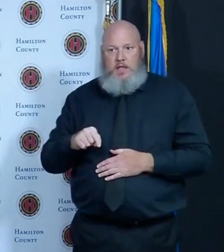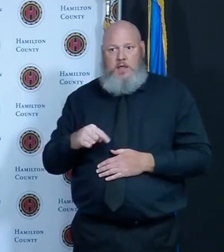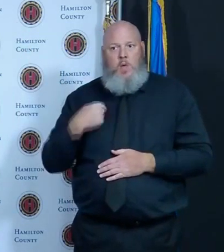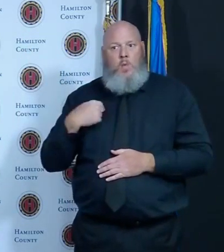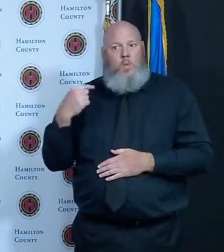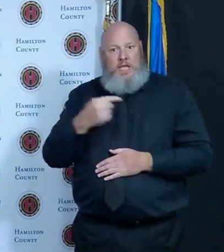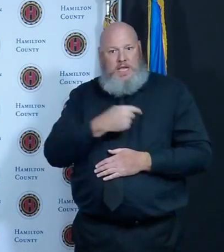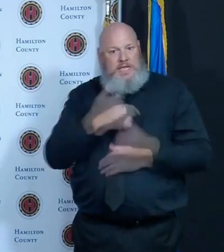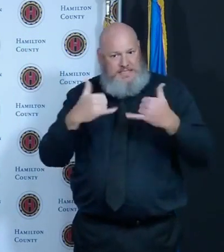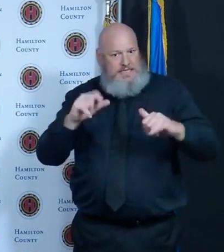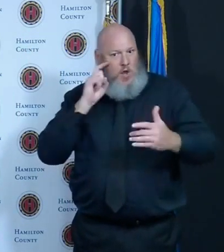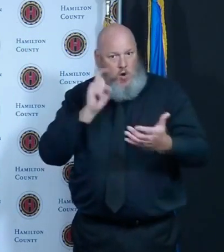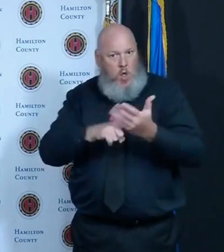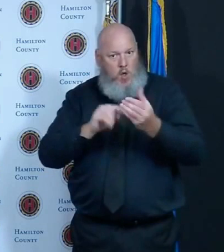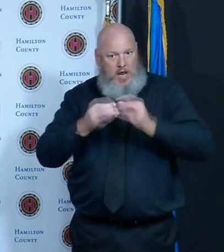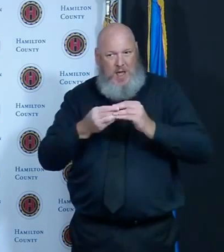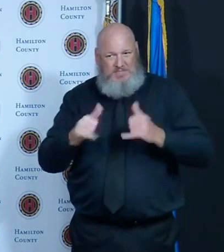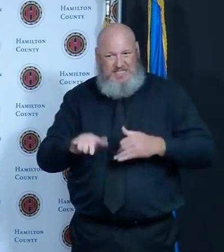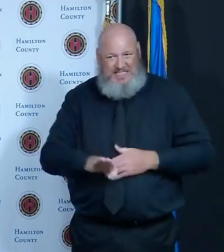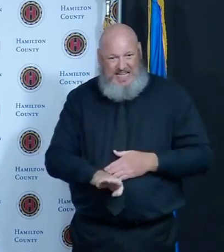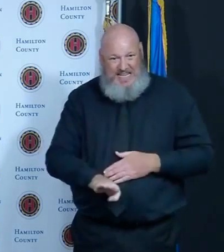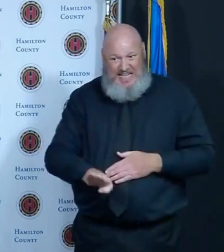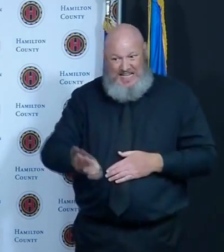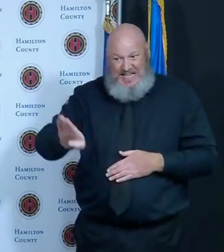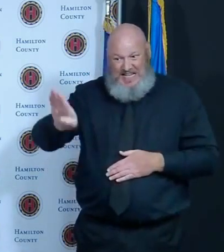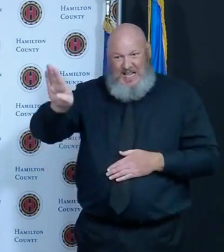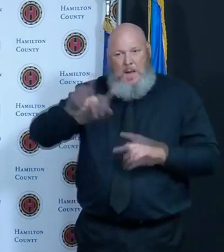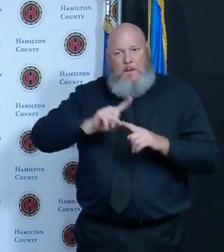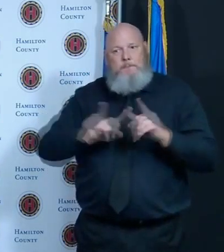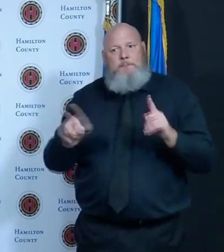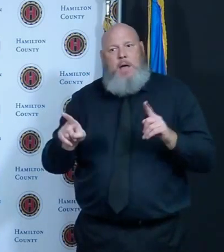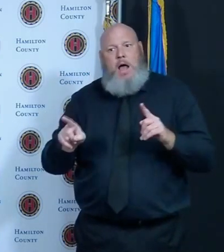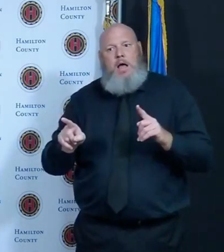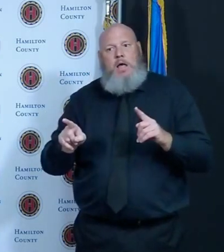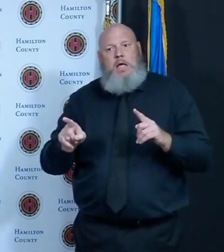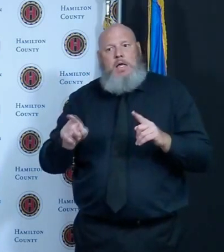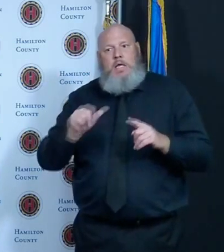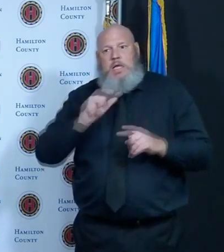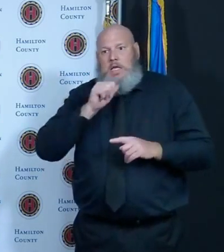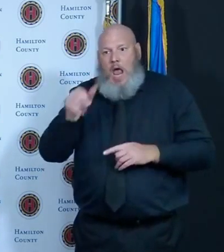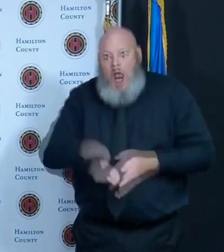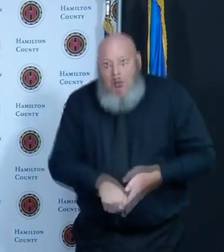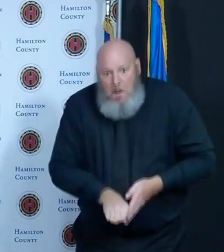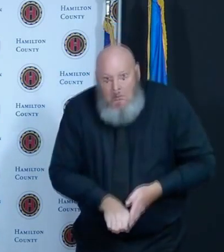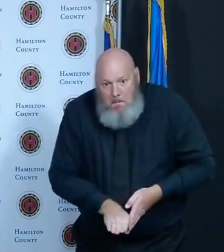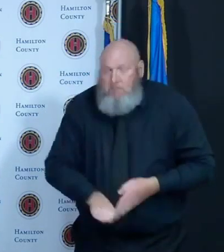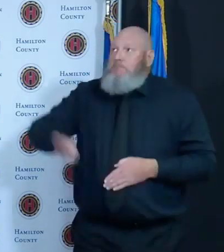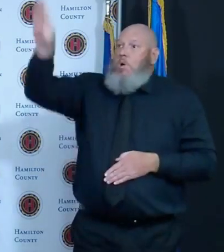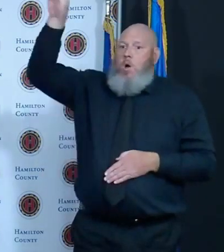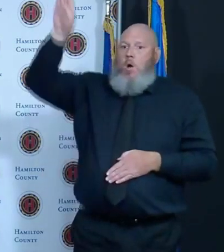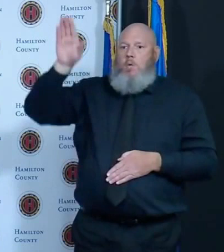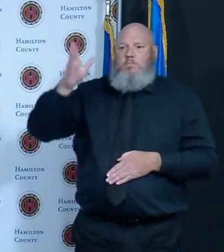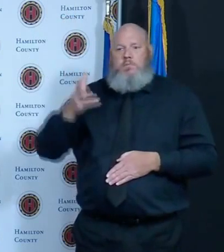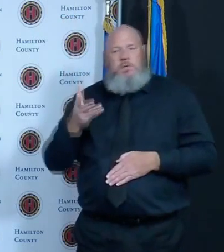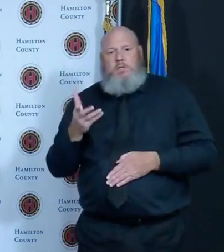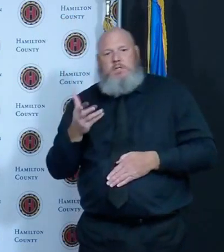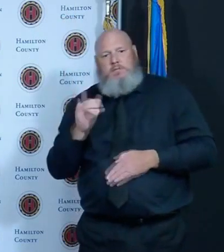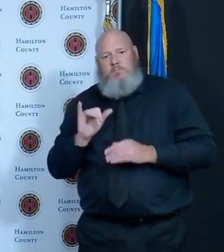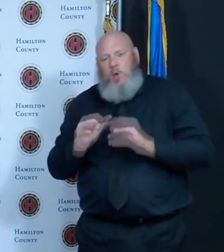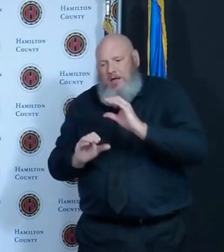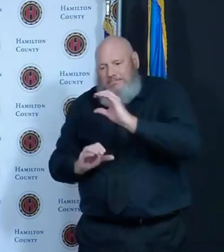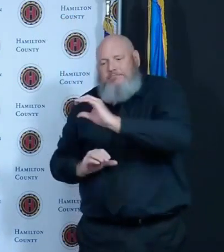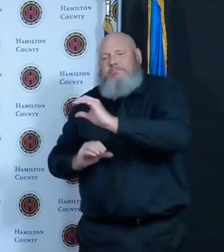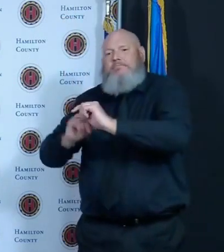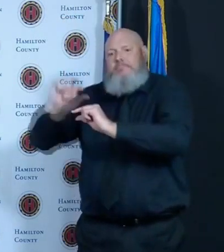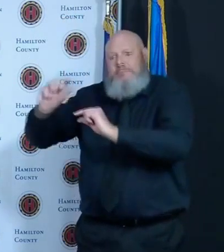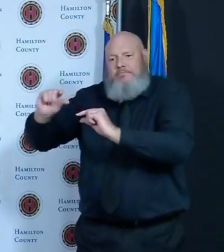are going up less than what the models had predicted a couple of weeks ago. which is why we're able to reduce the capacity we